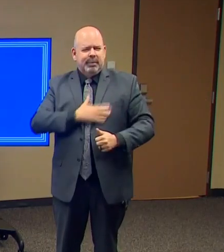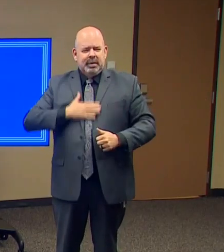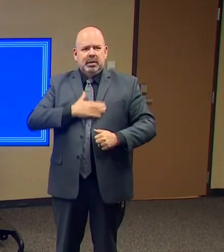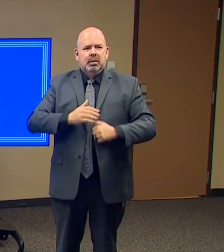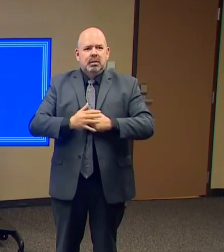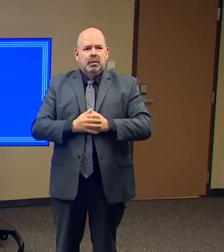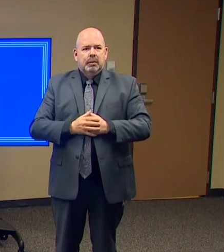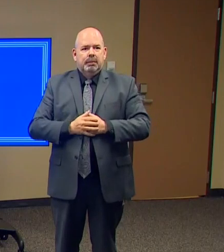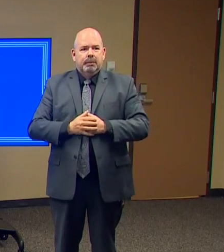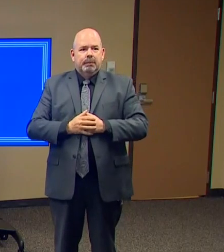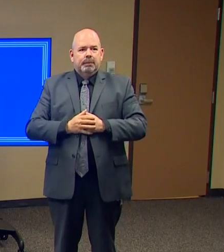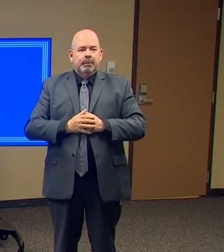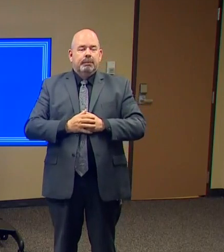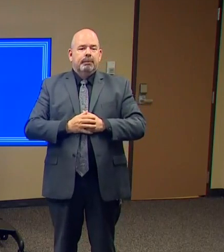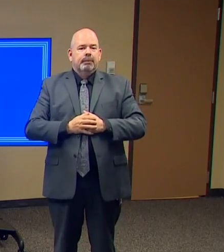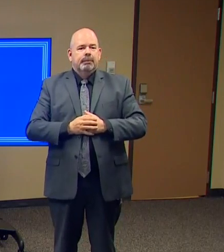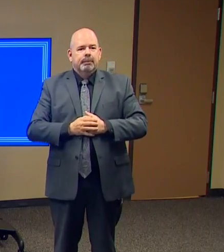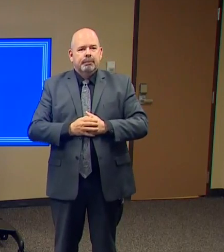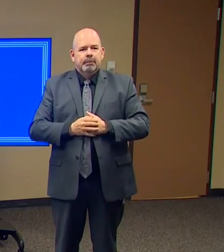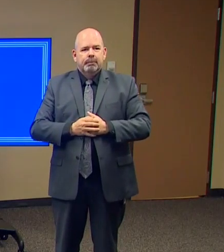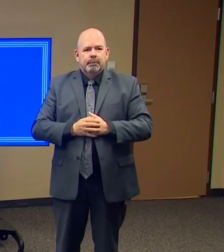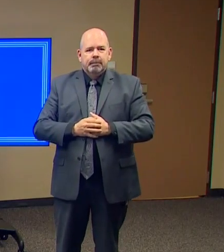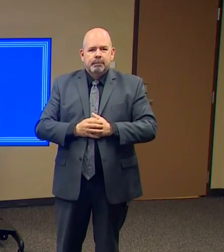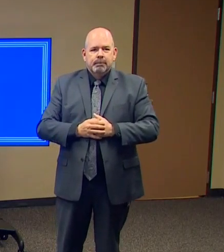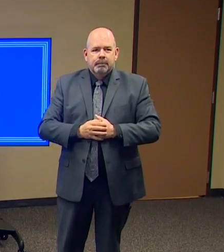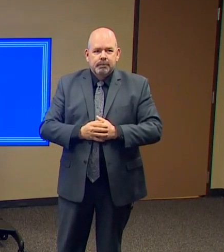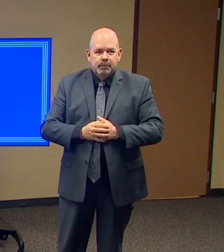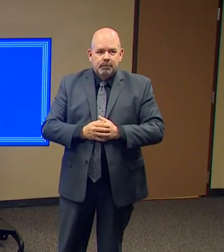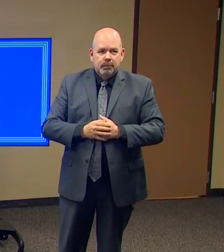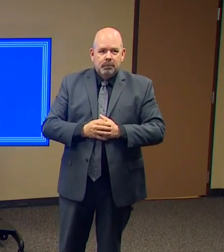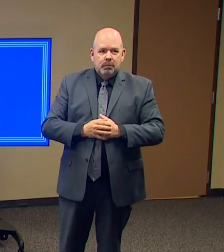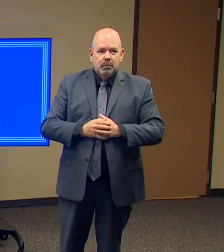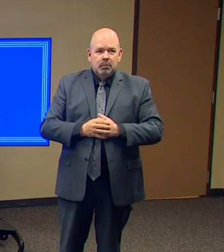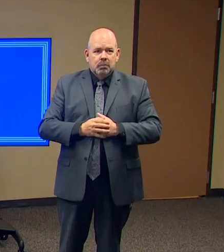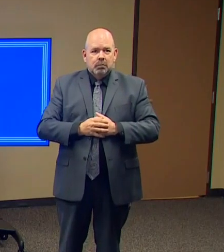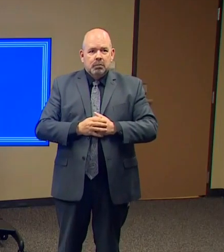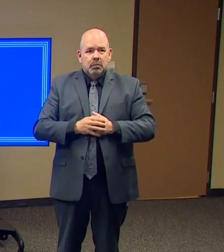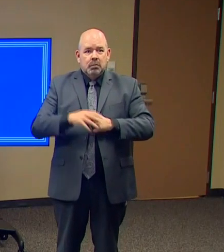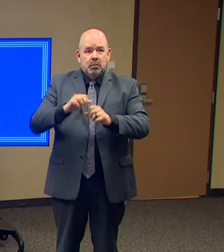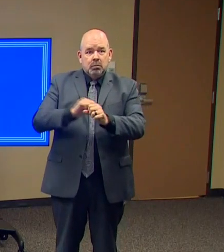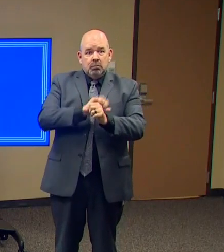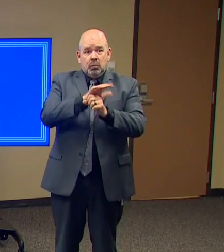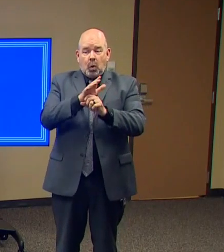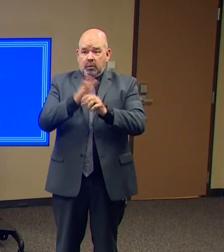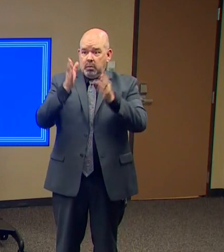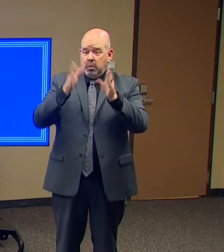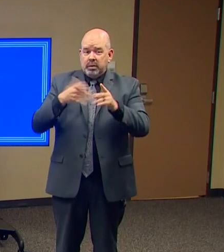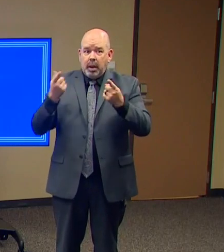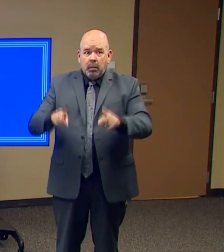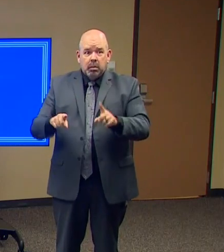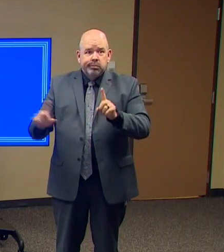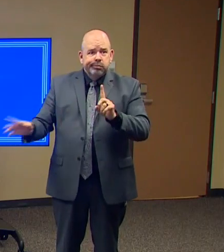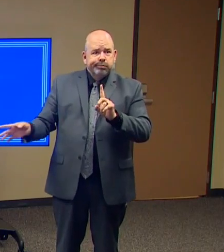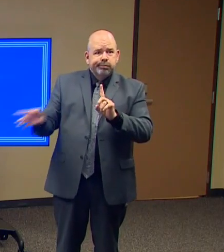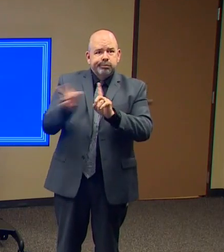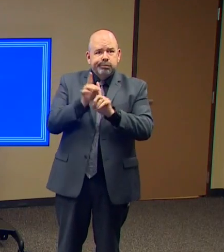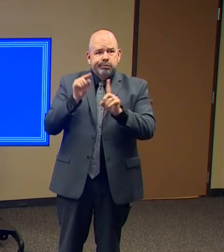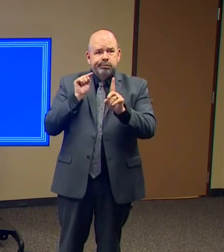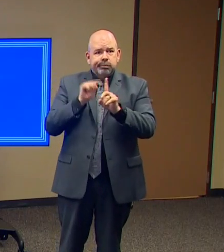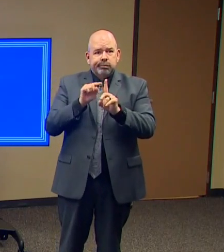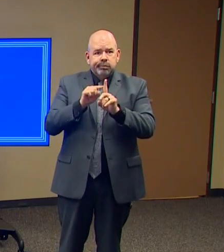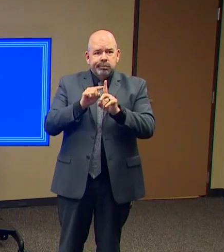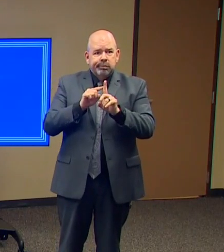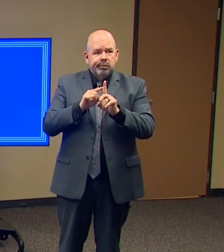A normal COVID positive person will have 10 contacts to be traced. If you're